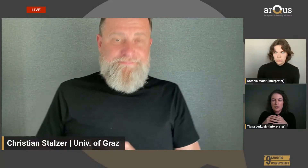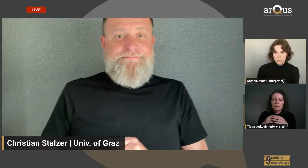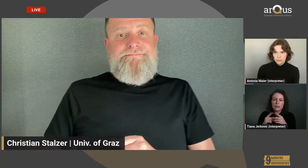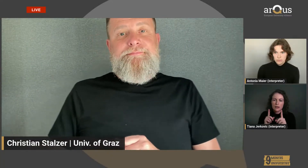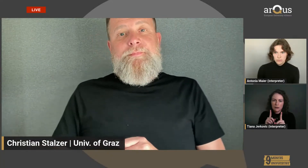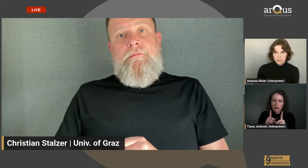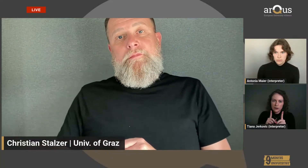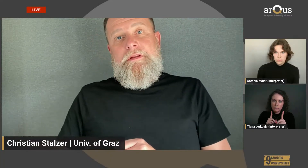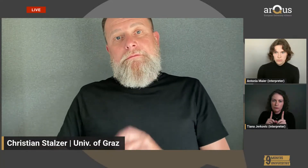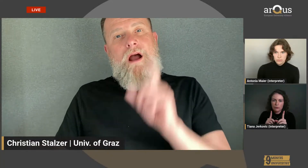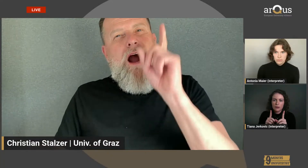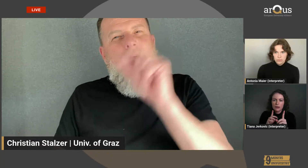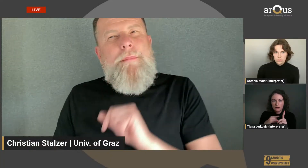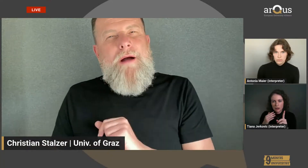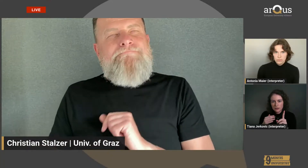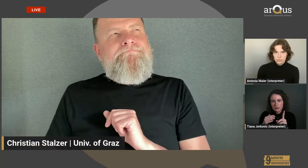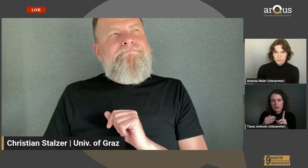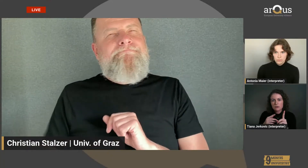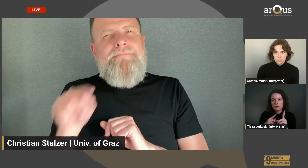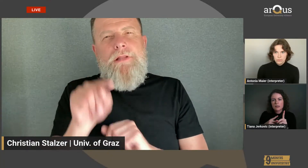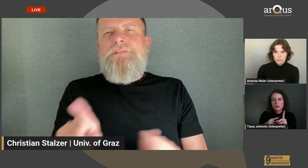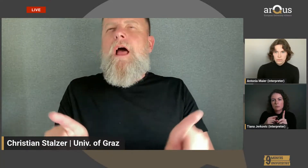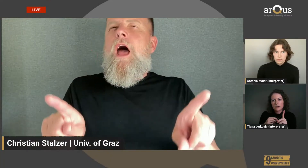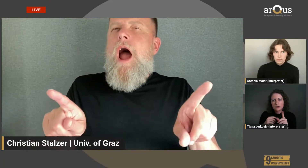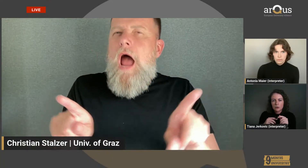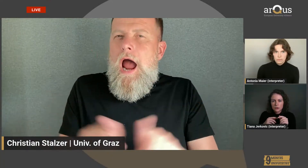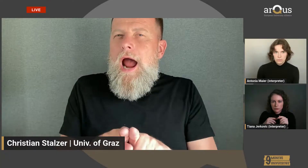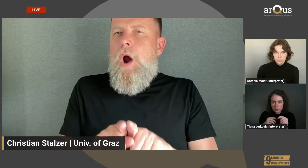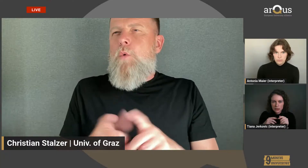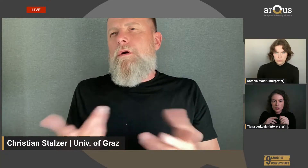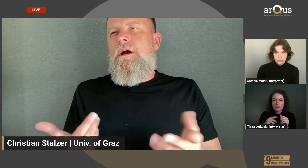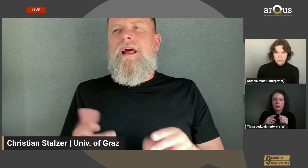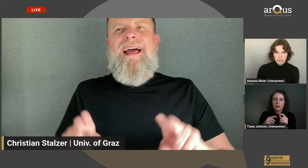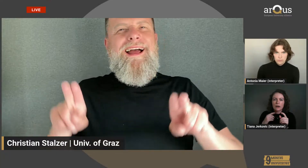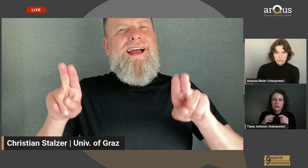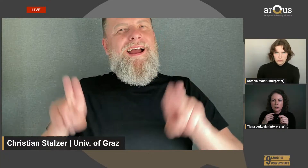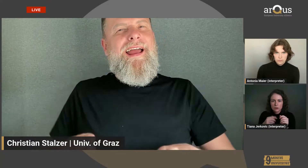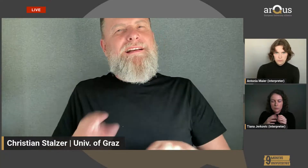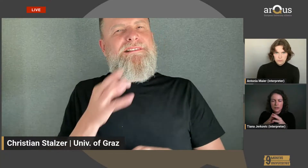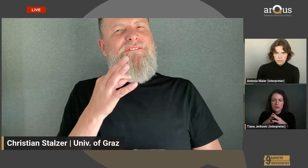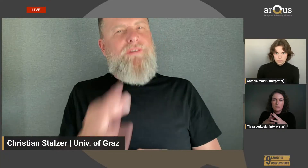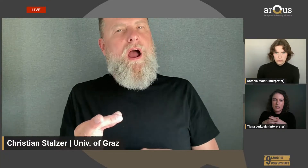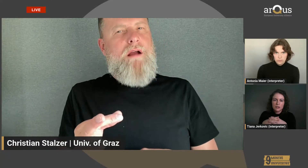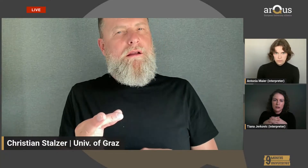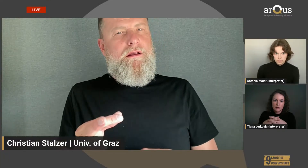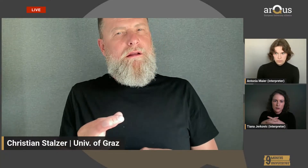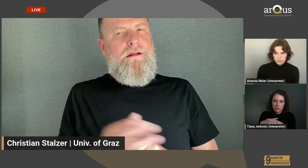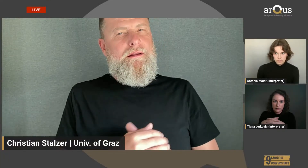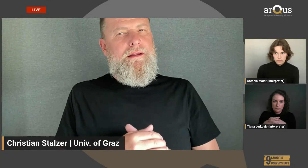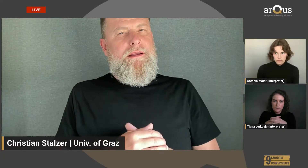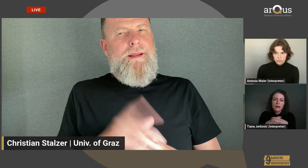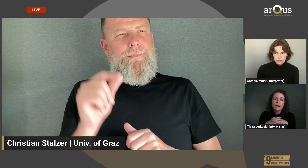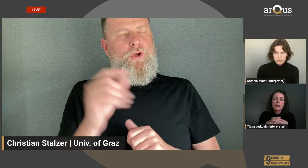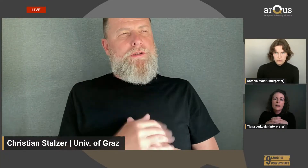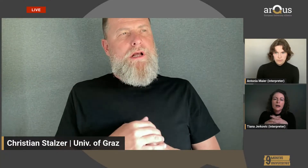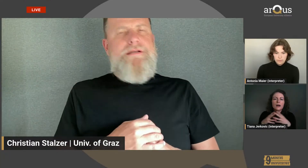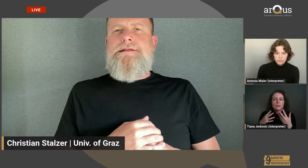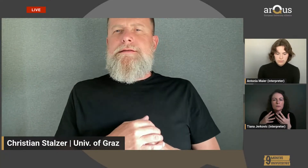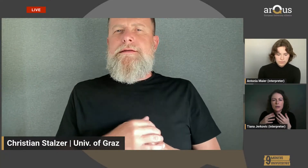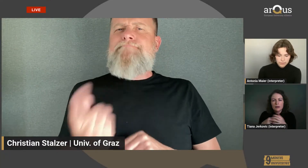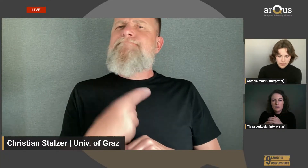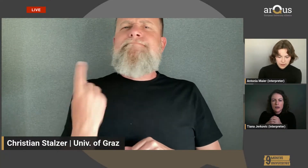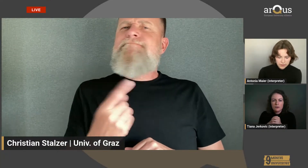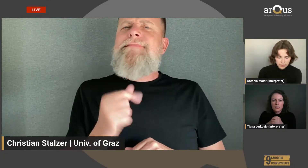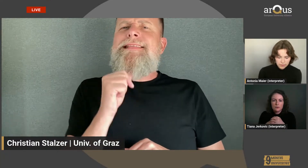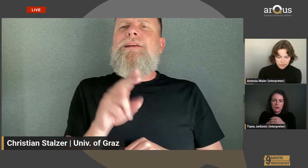enough, then you will get a lot of consequences, for example, in terms of cognition or in social participation and so on.